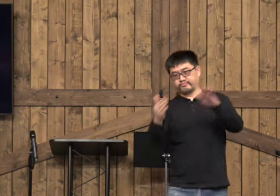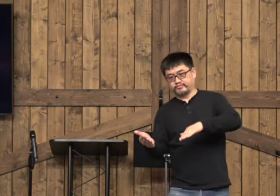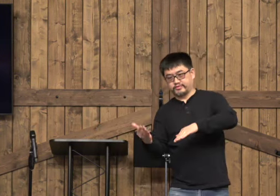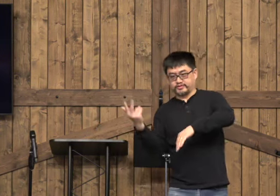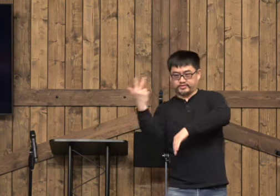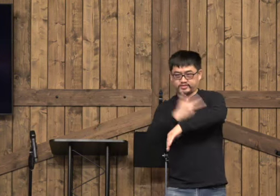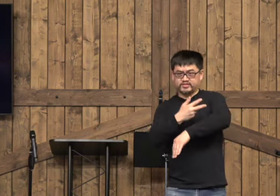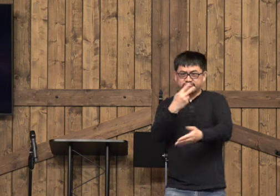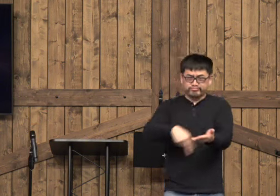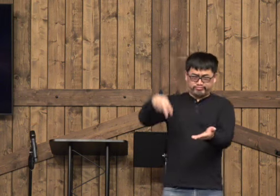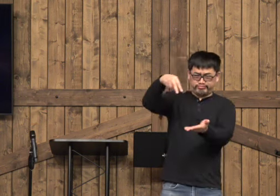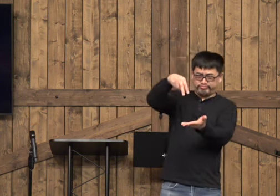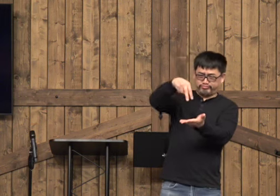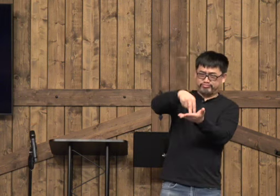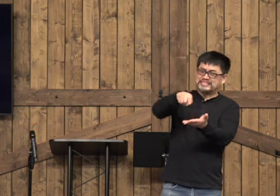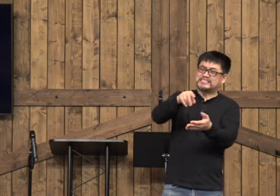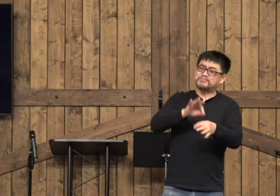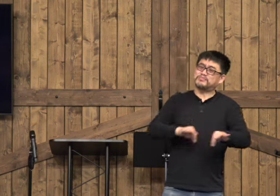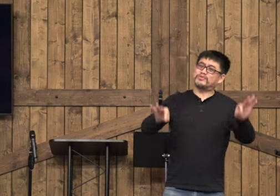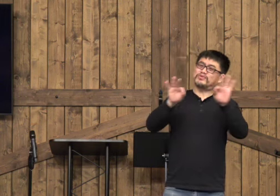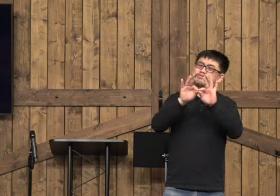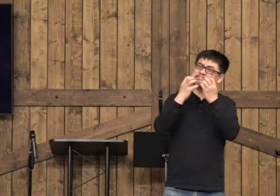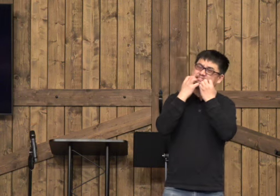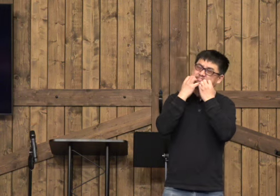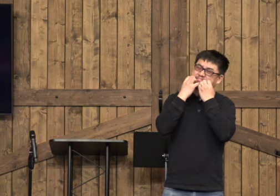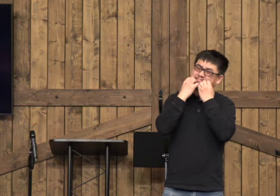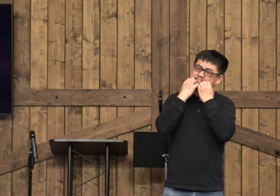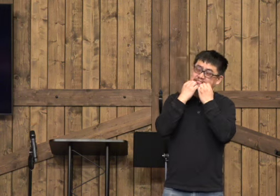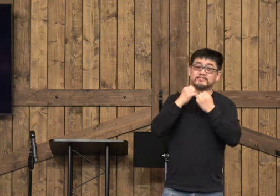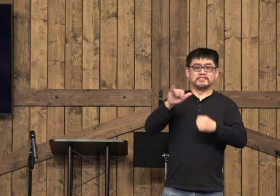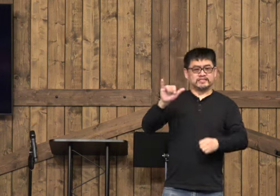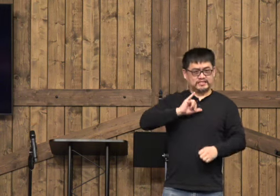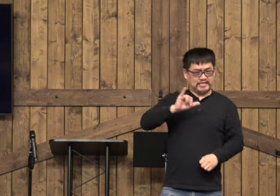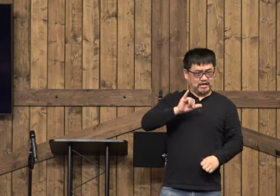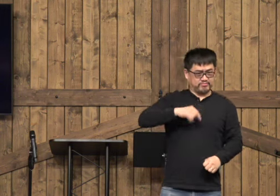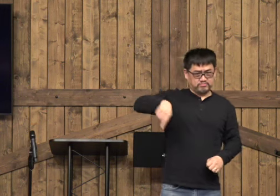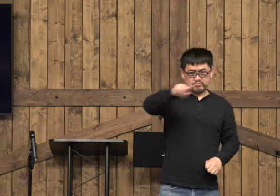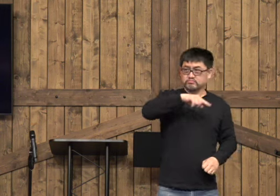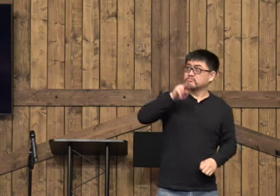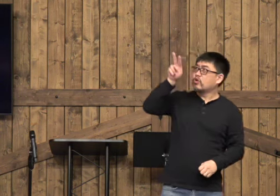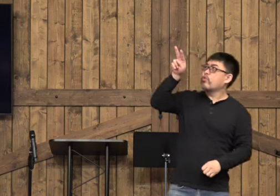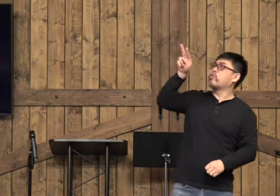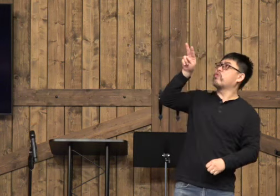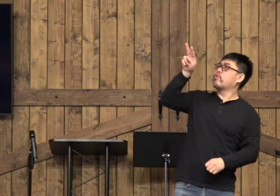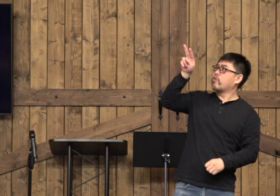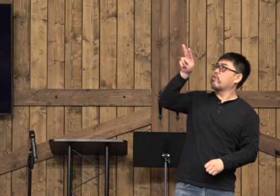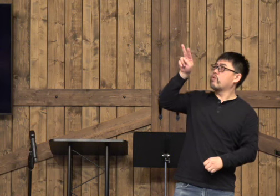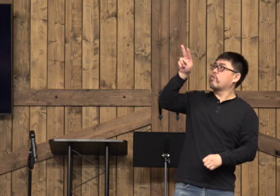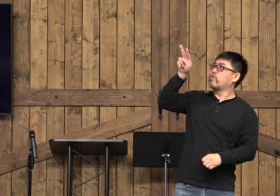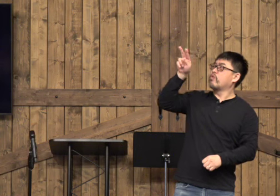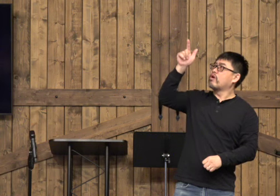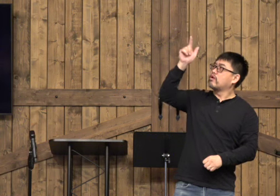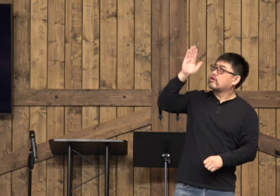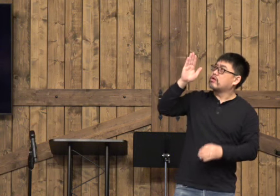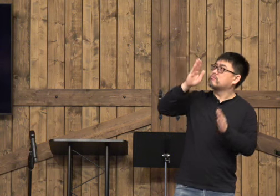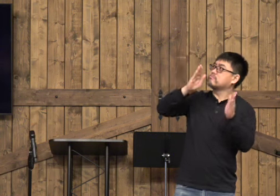but it's so important that Jesus died and was buried and much a few days later because He loves us He cherishes